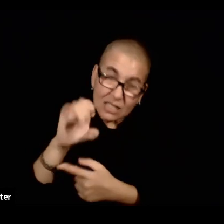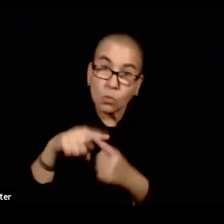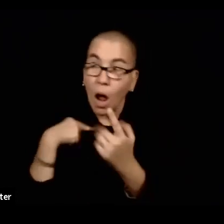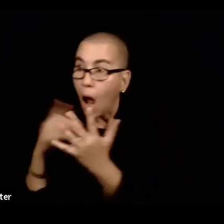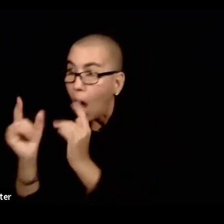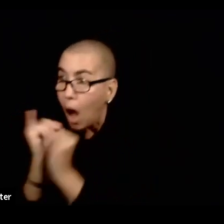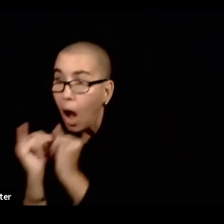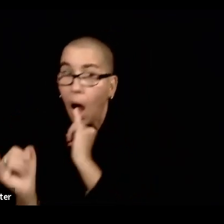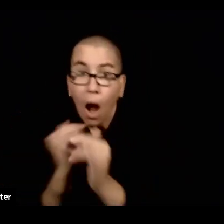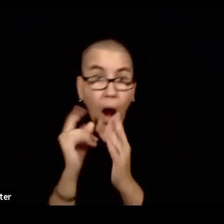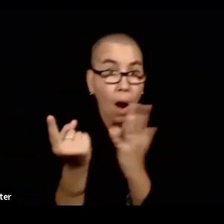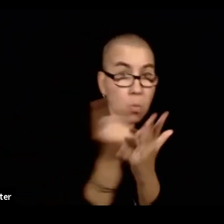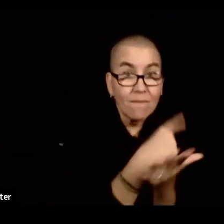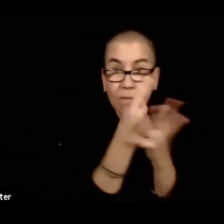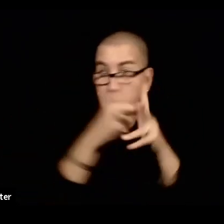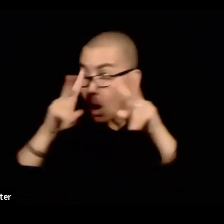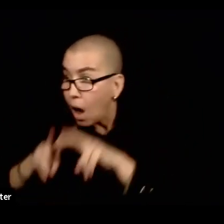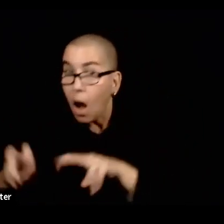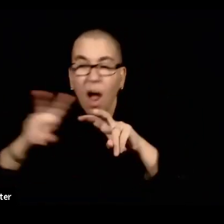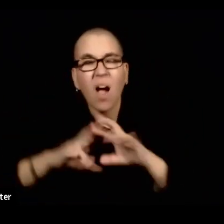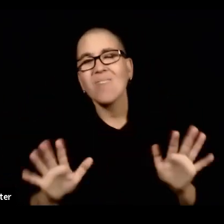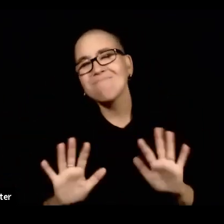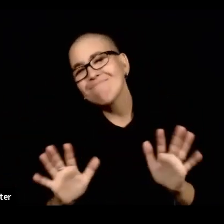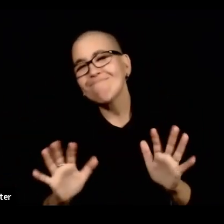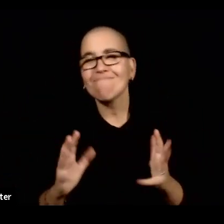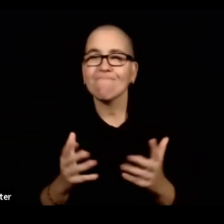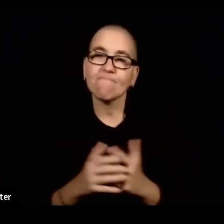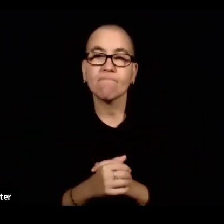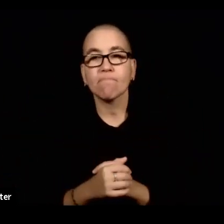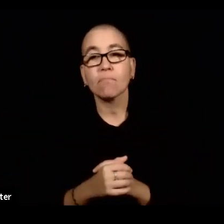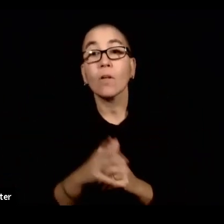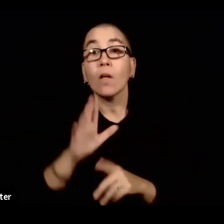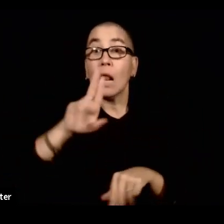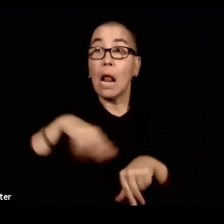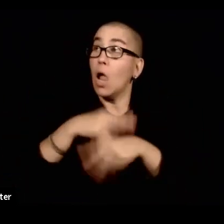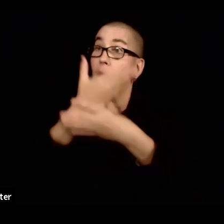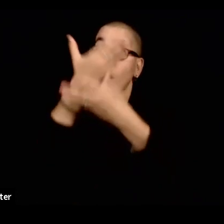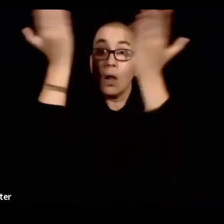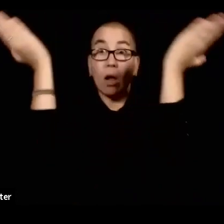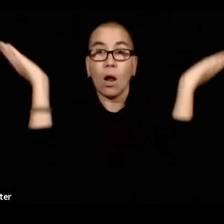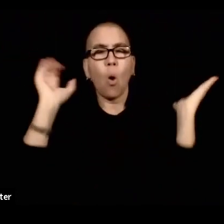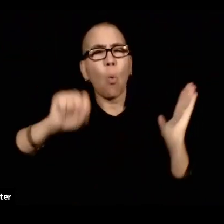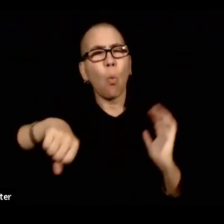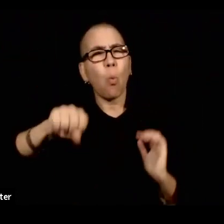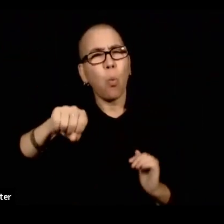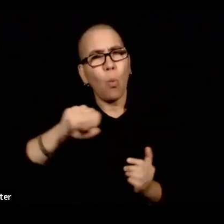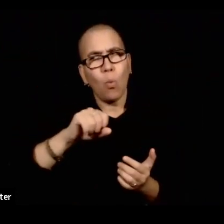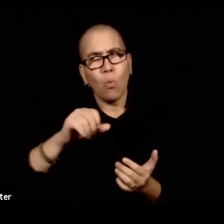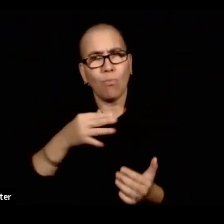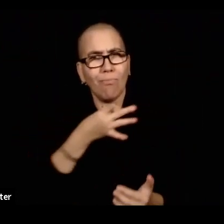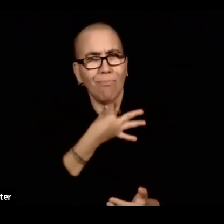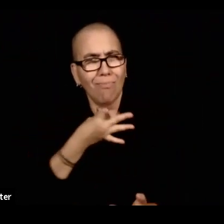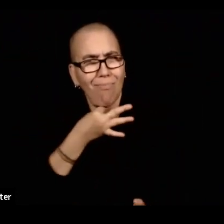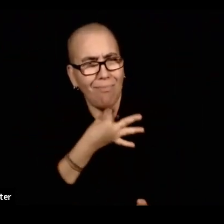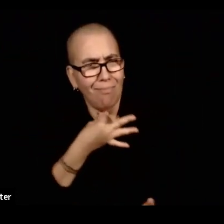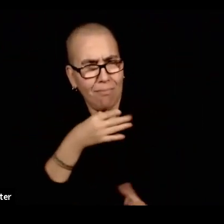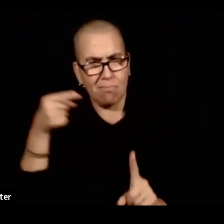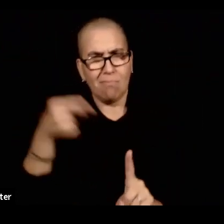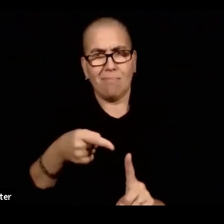at on the broader national level. And so we may be asked to participate and go back and do some